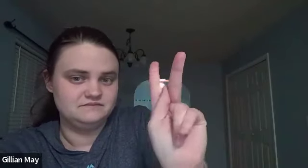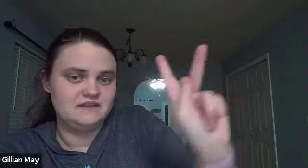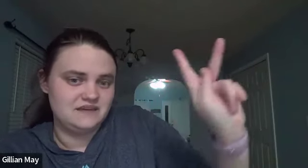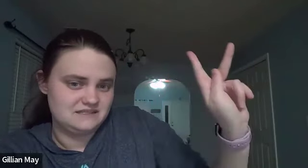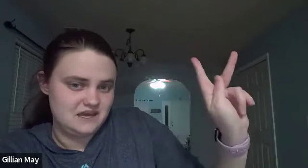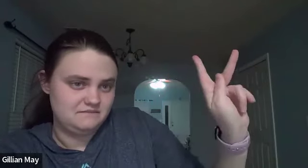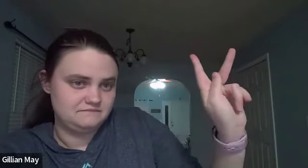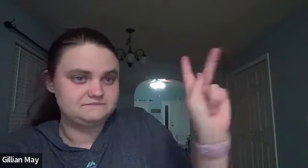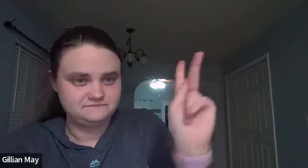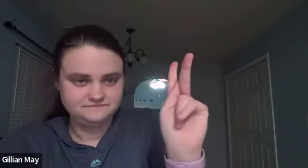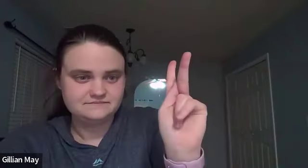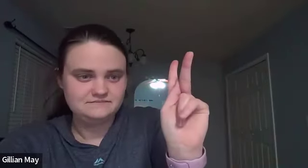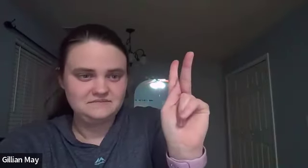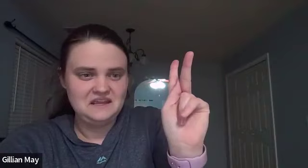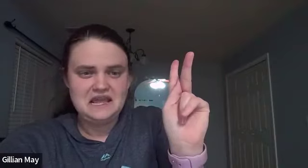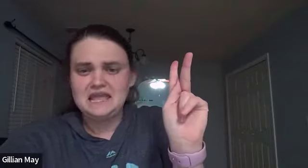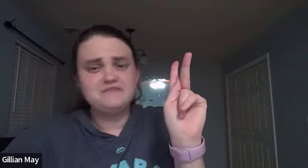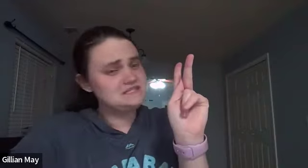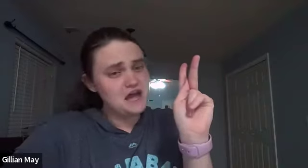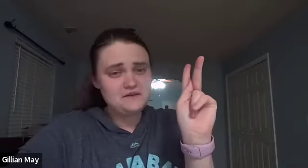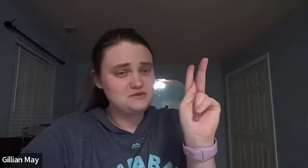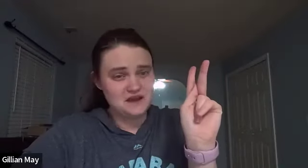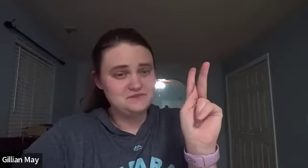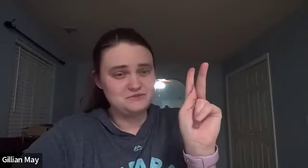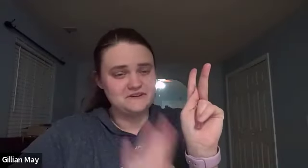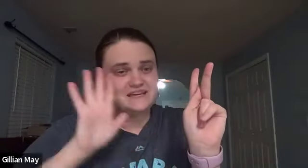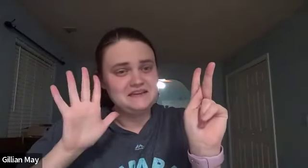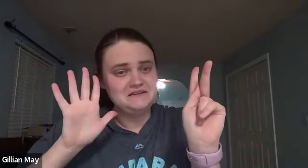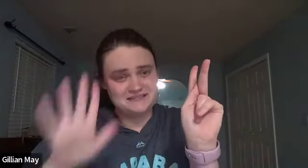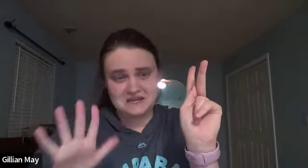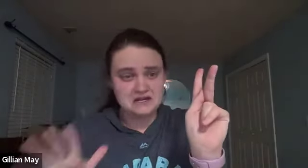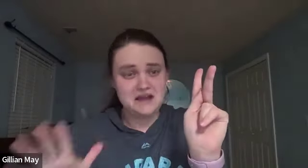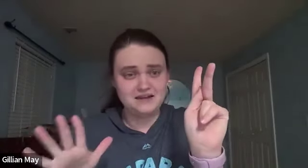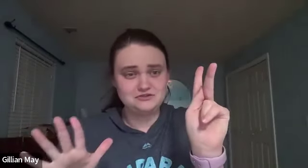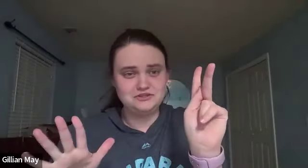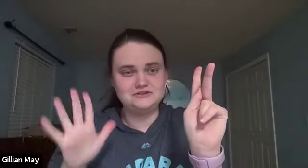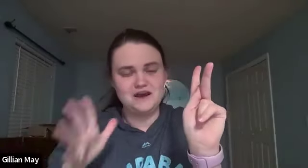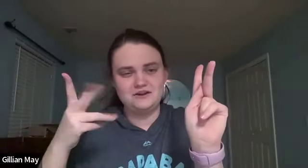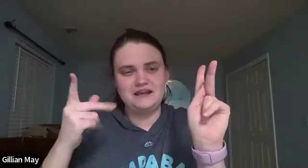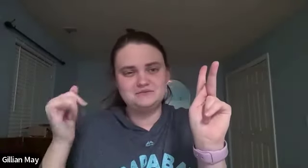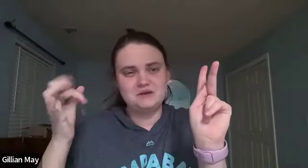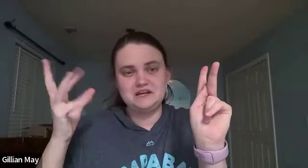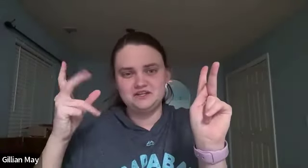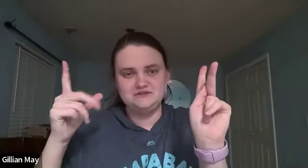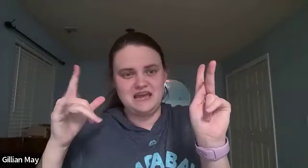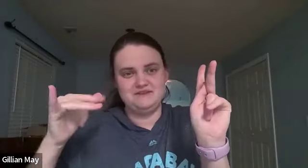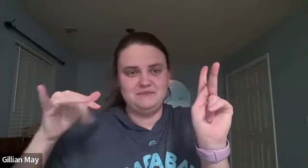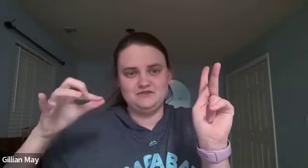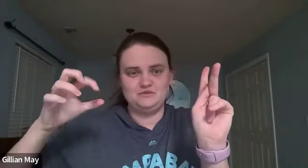And that's K. If it's not the most comfortable feeling, that's kind of natural. Your hands are probably not used to having to make those